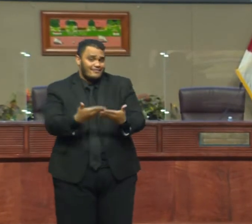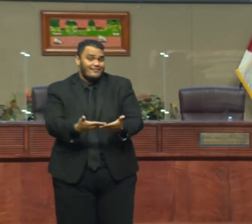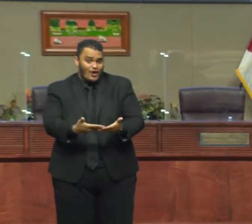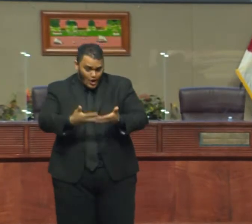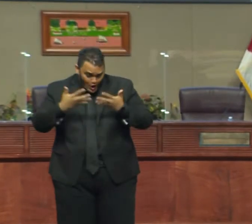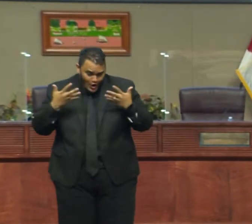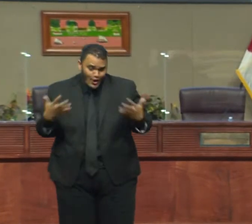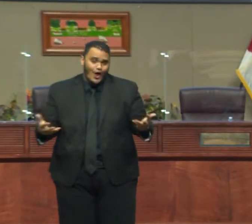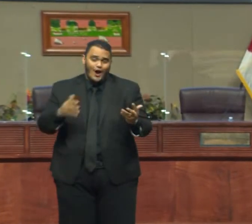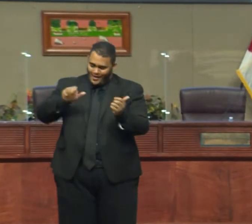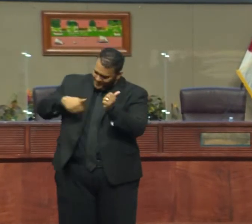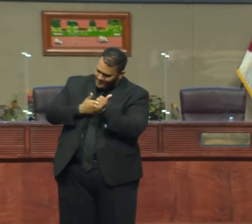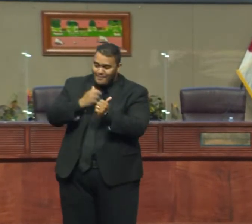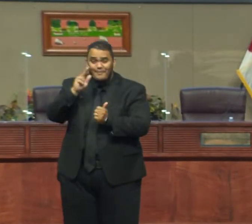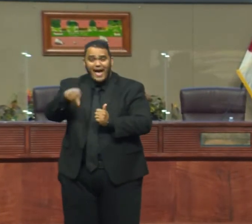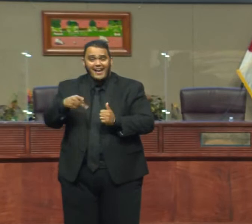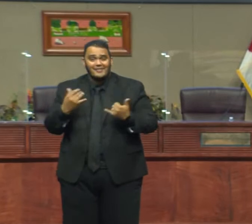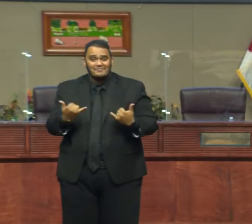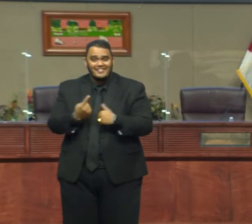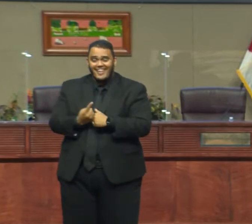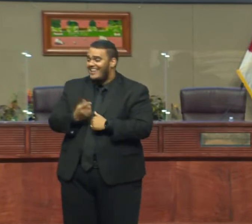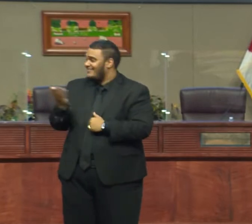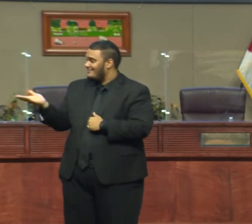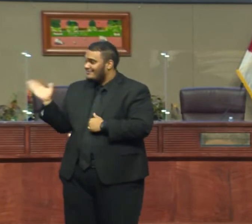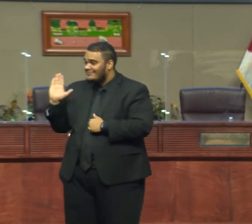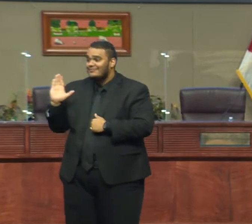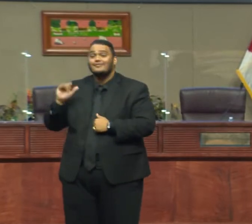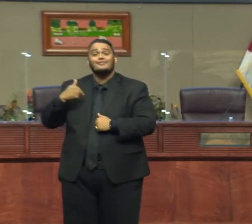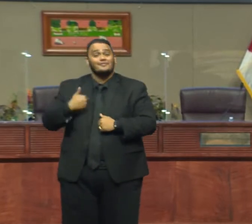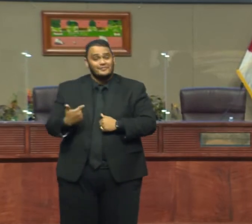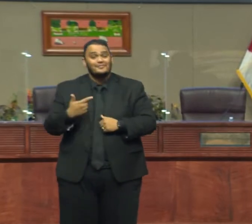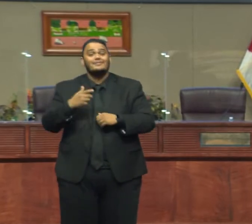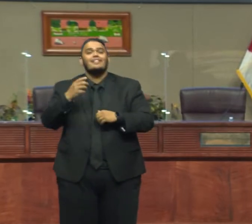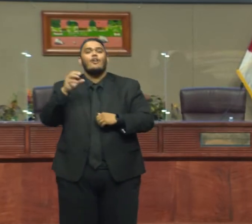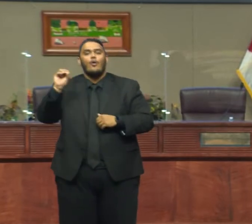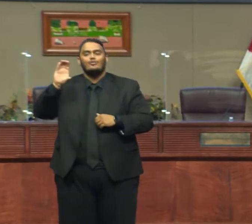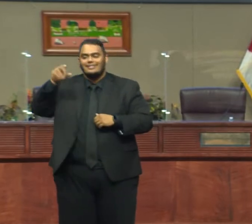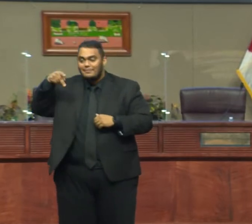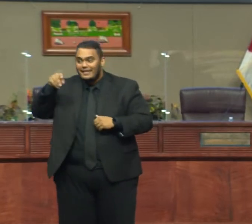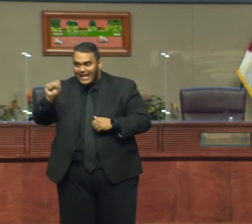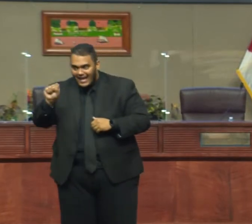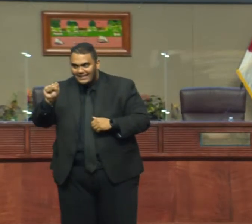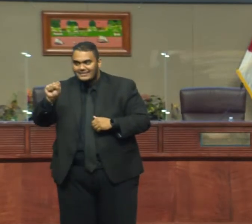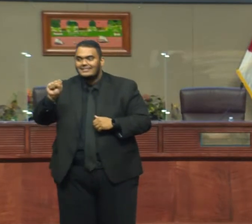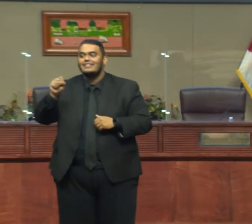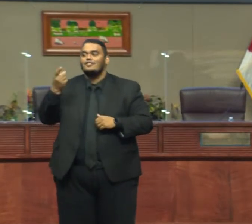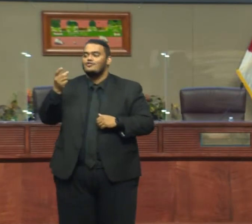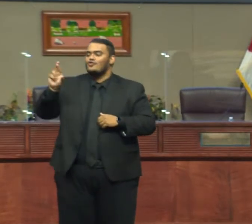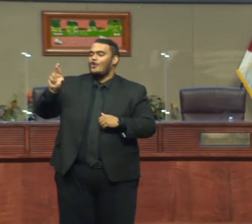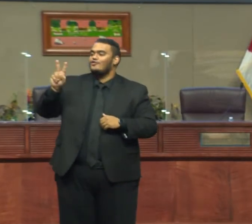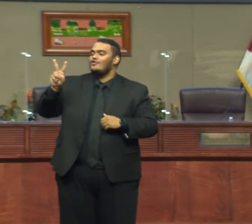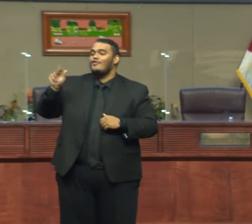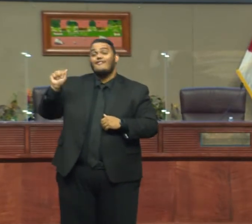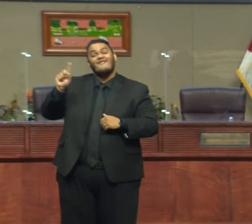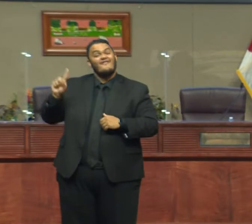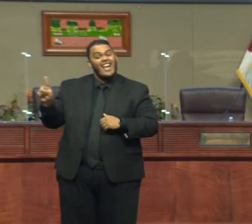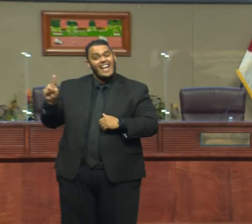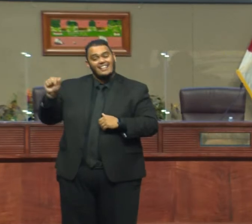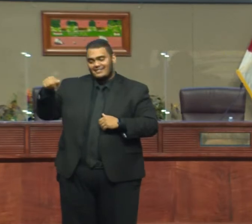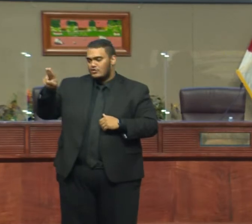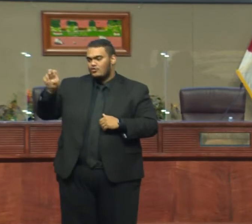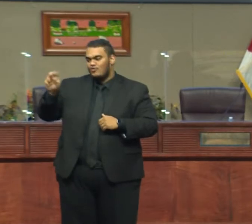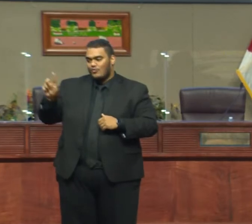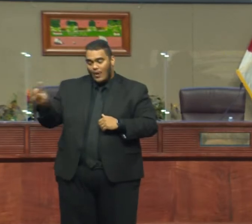from the Orange County Public Schools. We have Mr. Hickling, who has joined us with links, as we will talk about a new